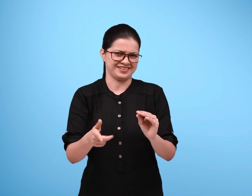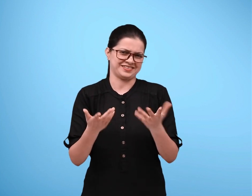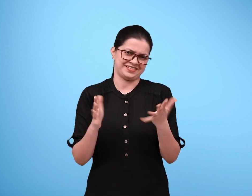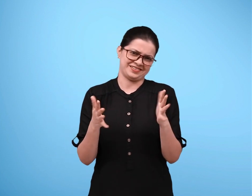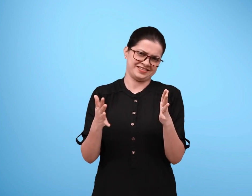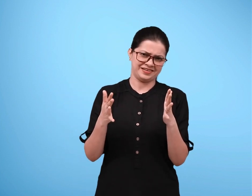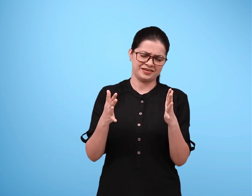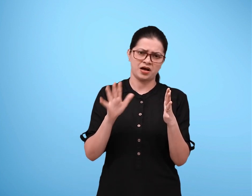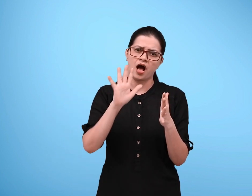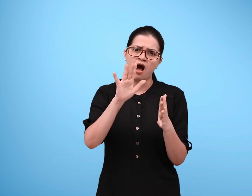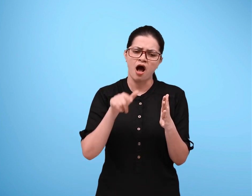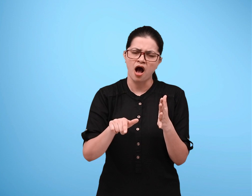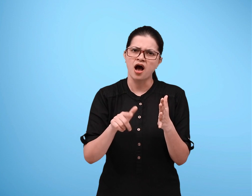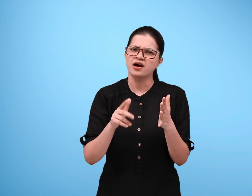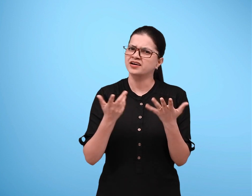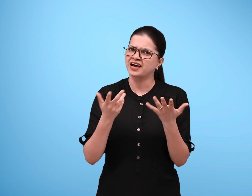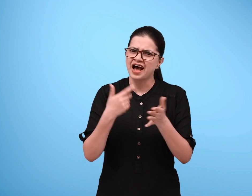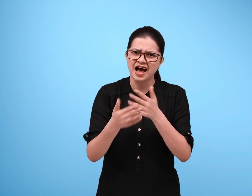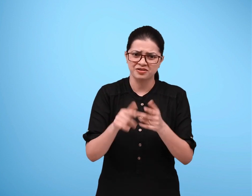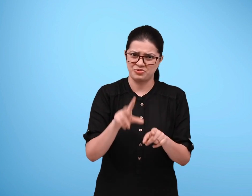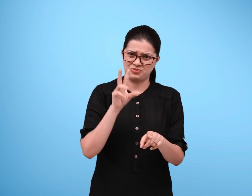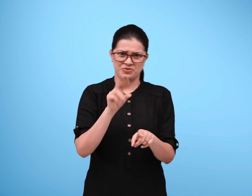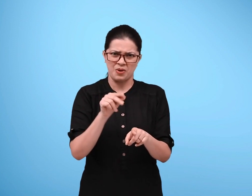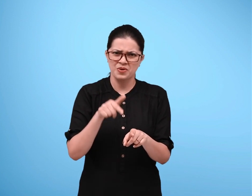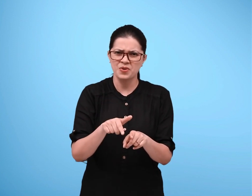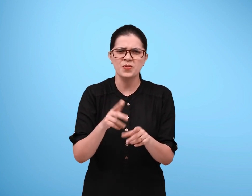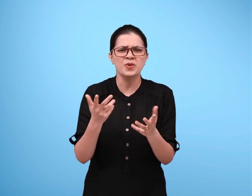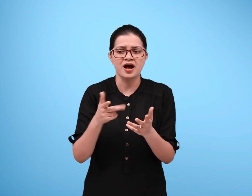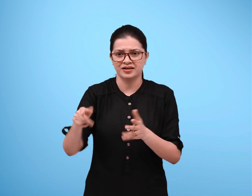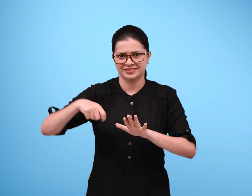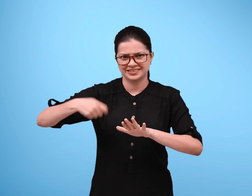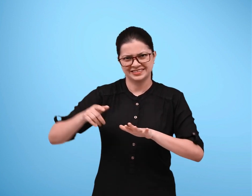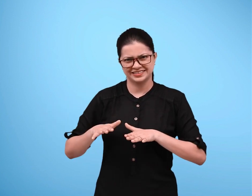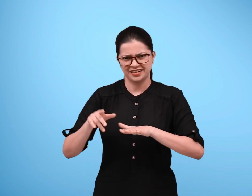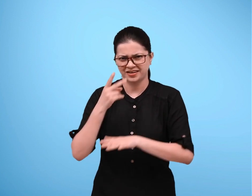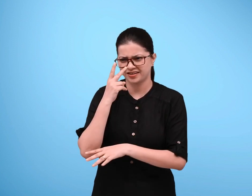No. Do you notice movement in any of their parts?